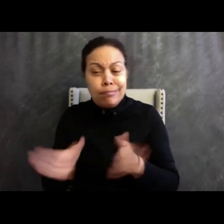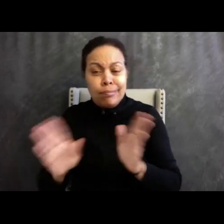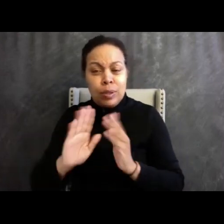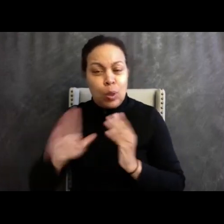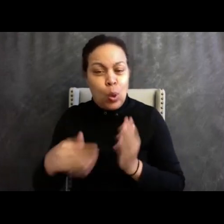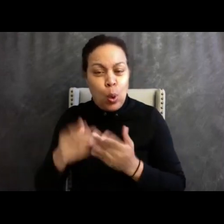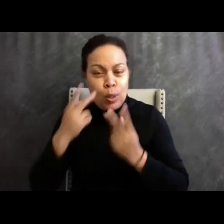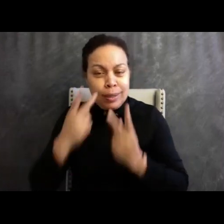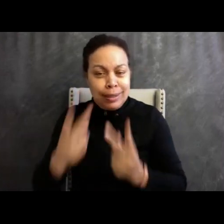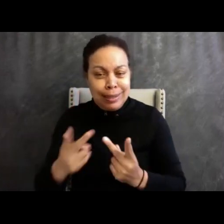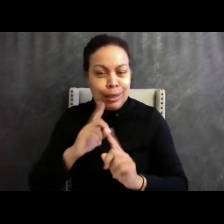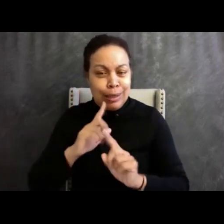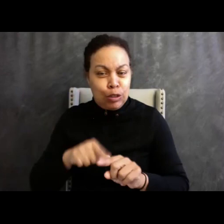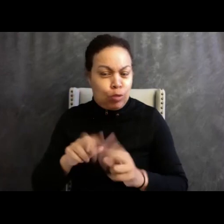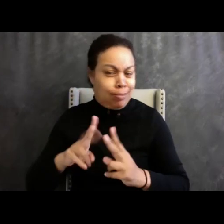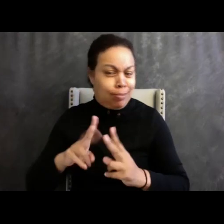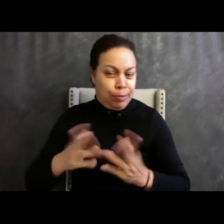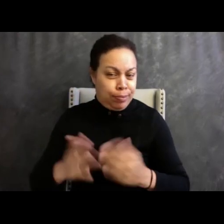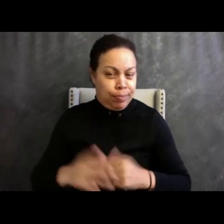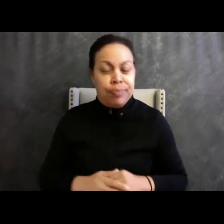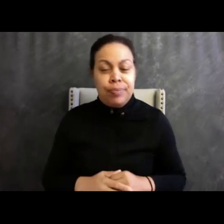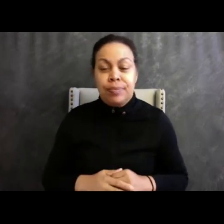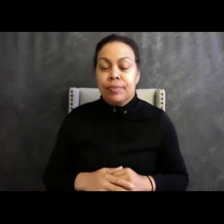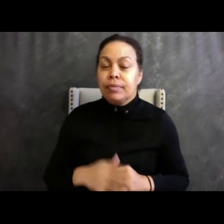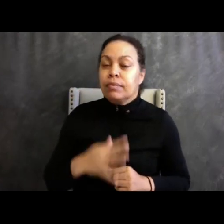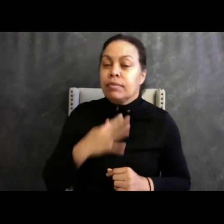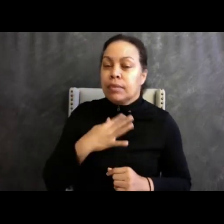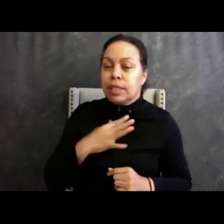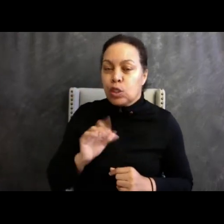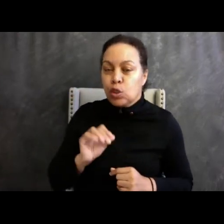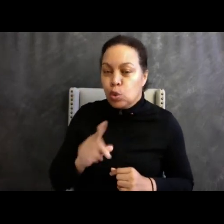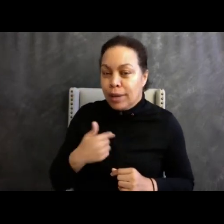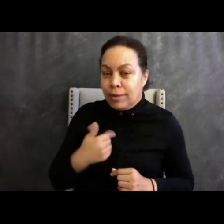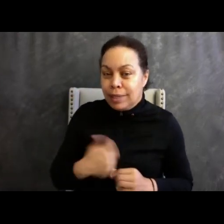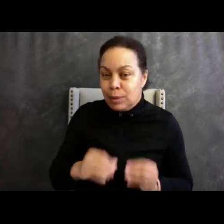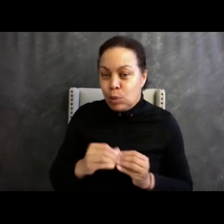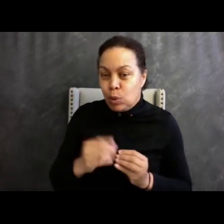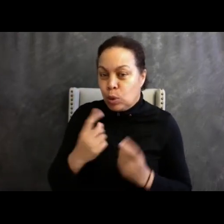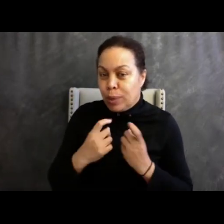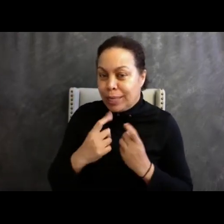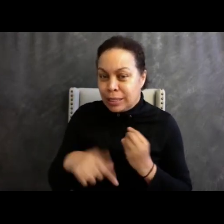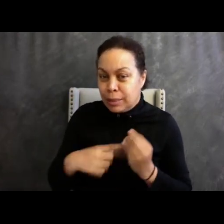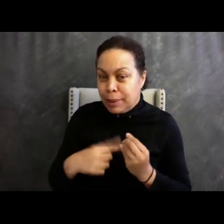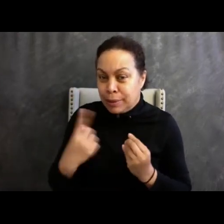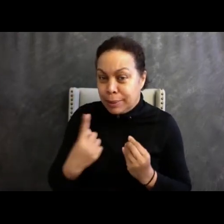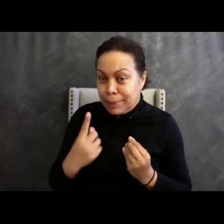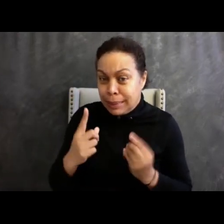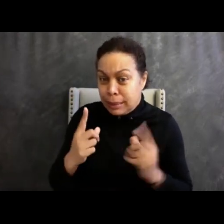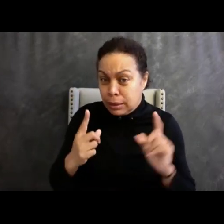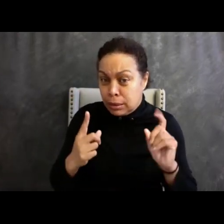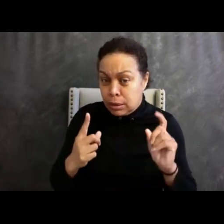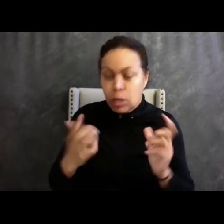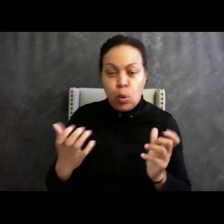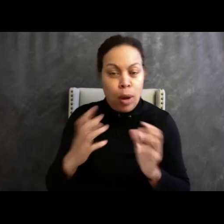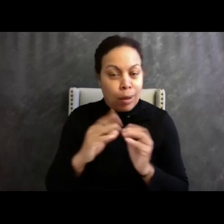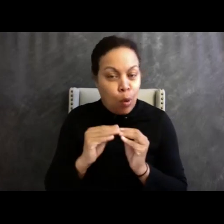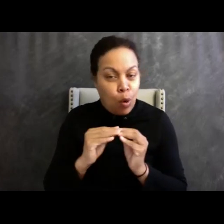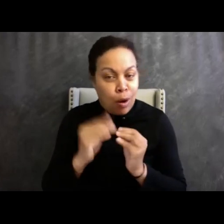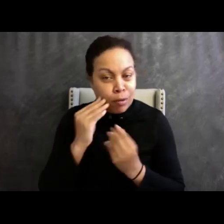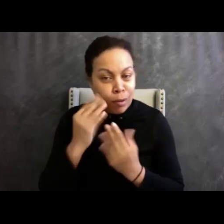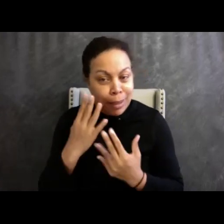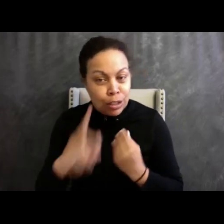chat. Is there anything that you have a question about from today's workshop? Maybe something you'd like more information